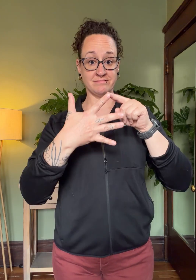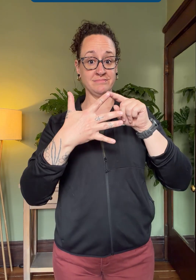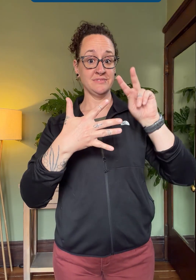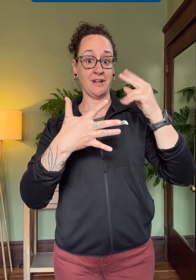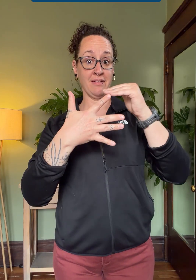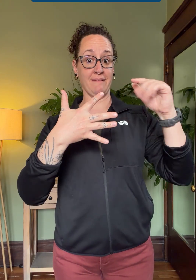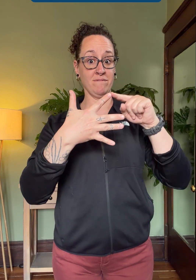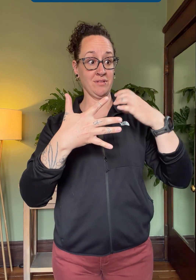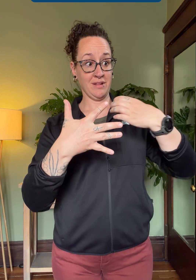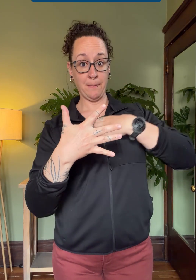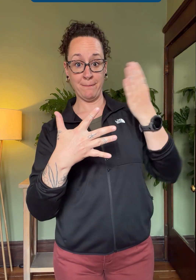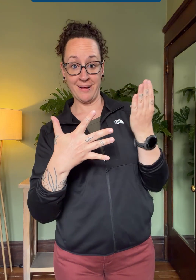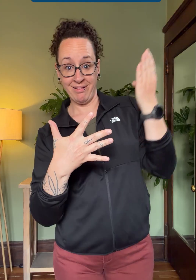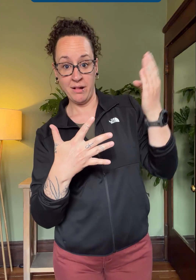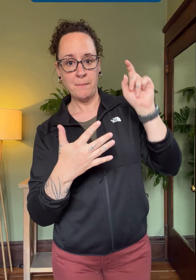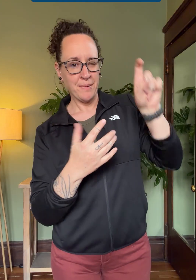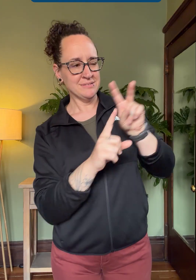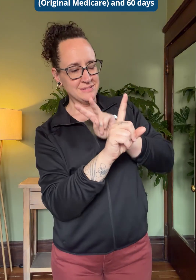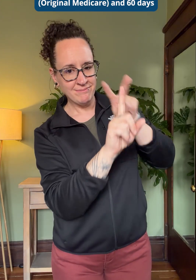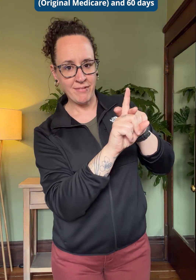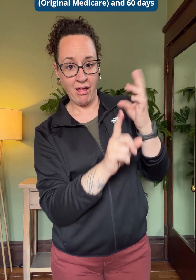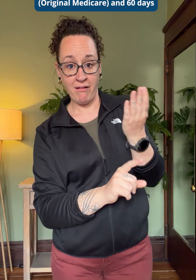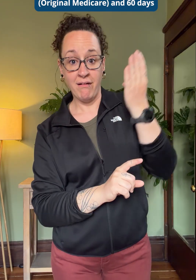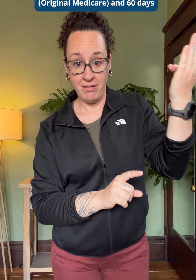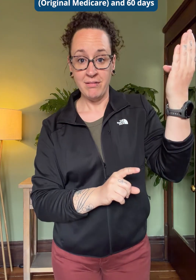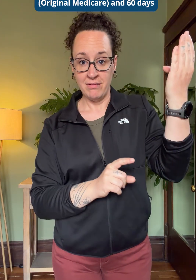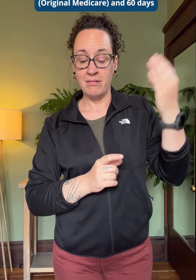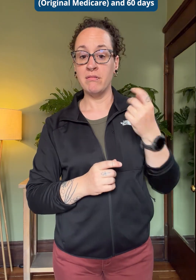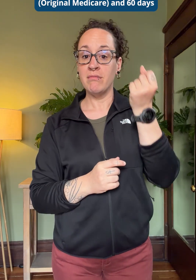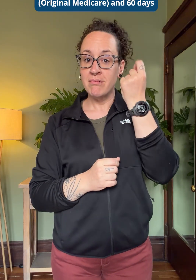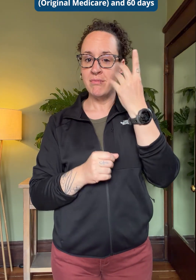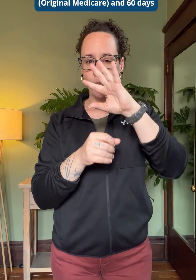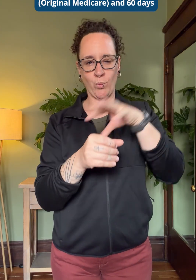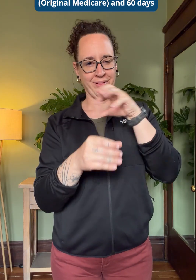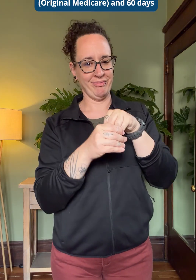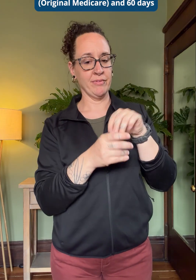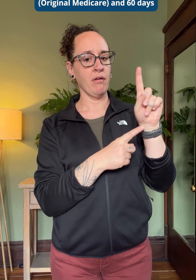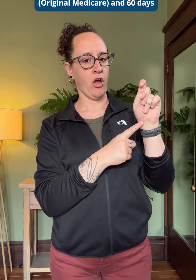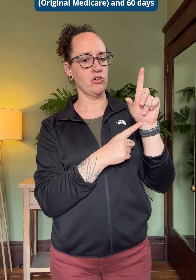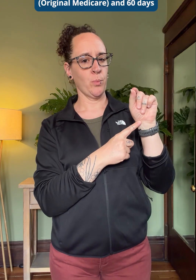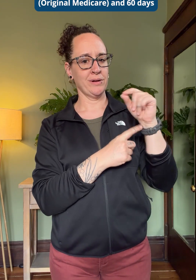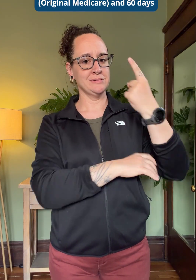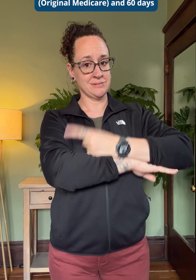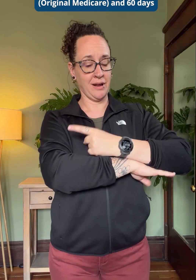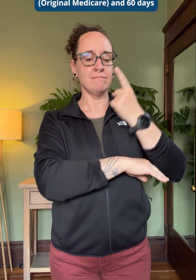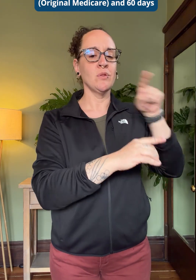And second level appeals must be filed within 120 days for